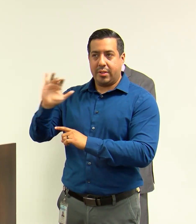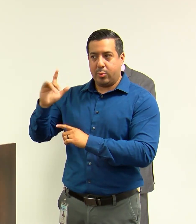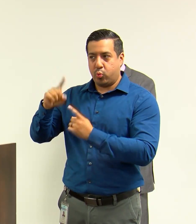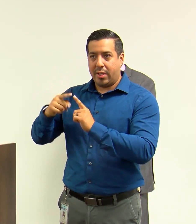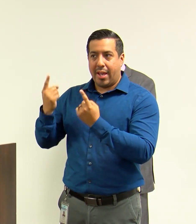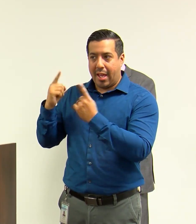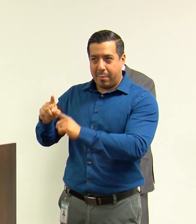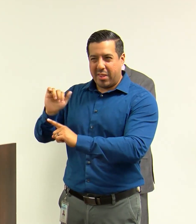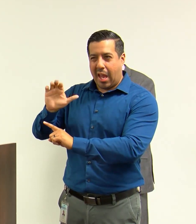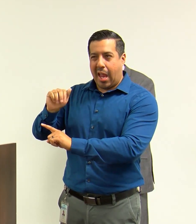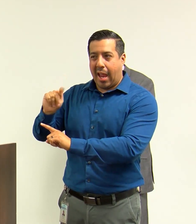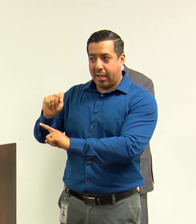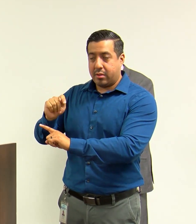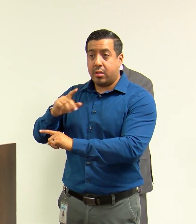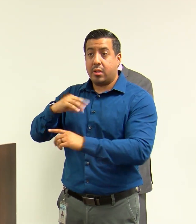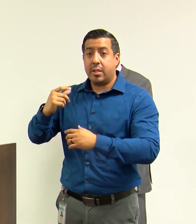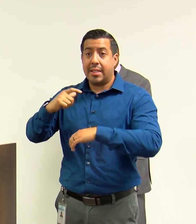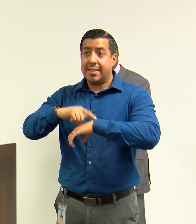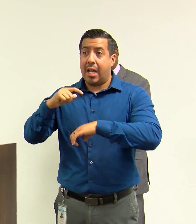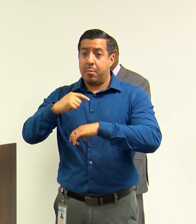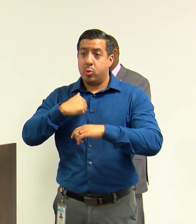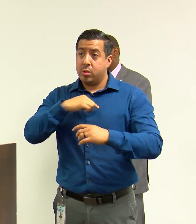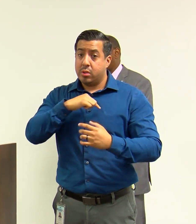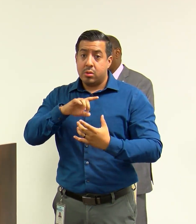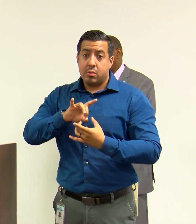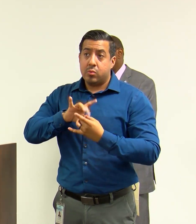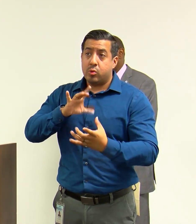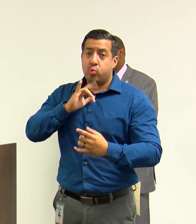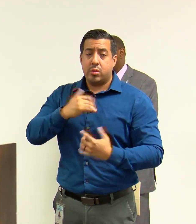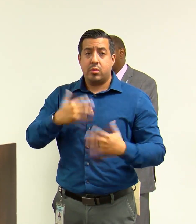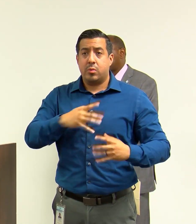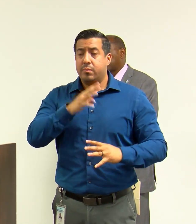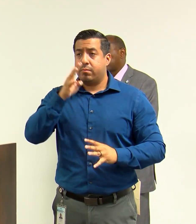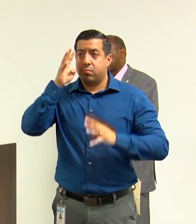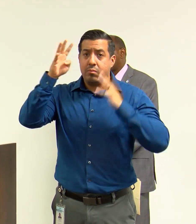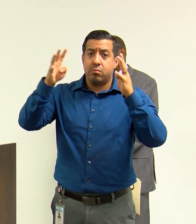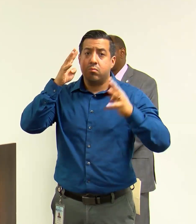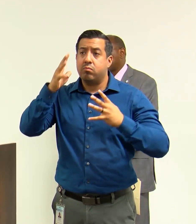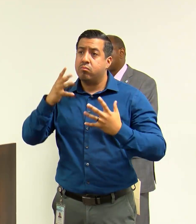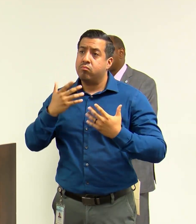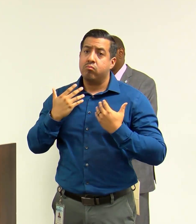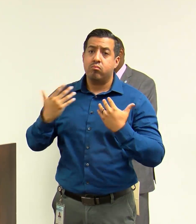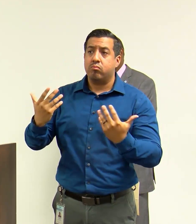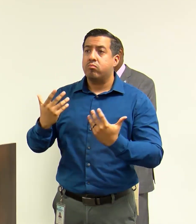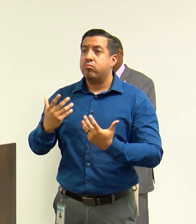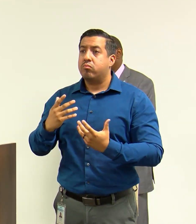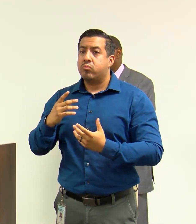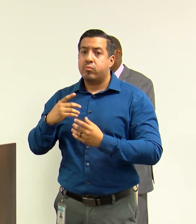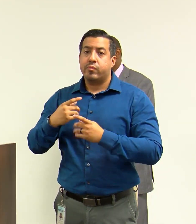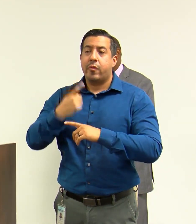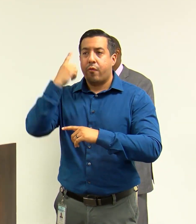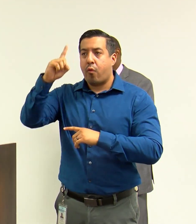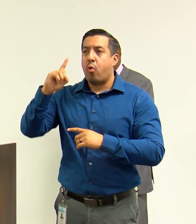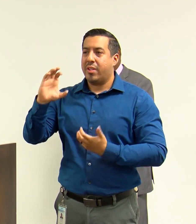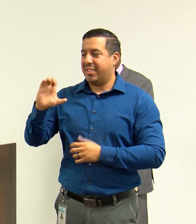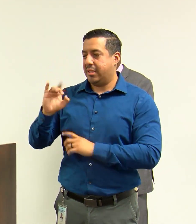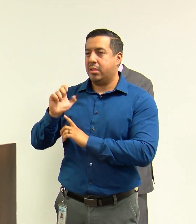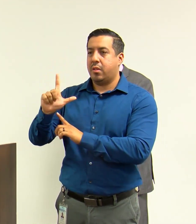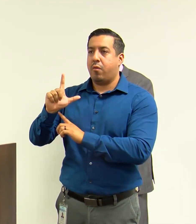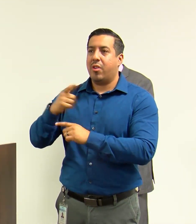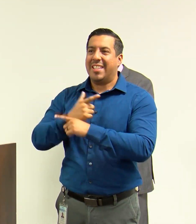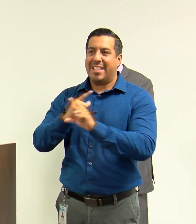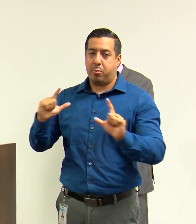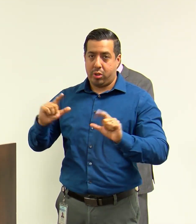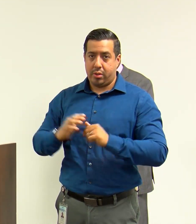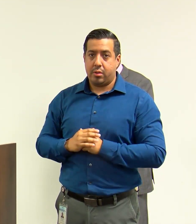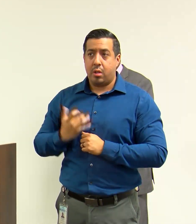on which this is being released is also innovative and important to democracy and civil liberties. Mayor, I want to applaud the